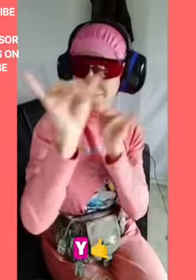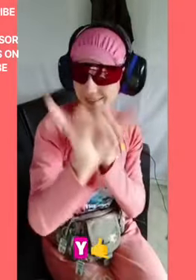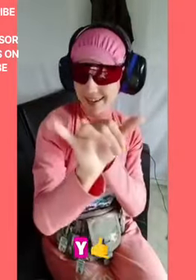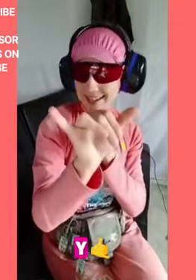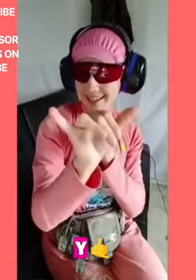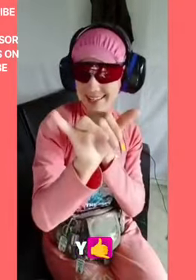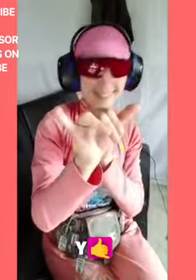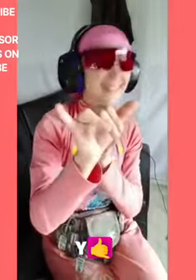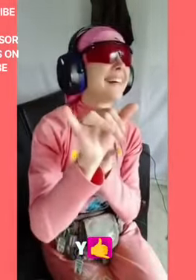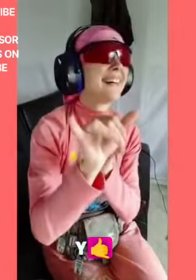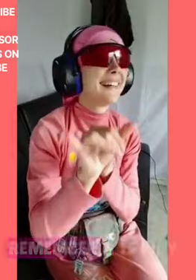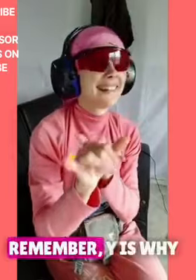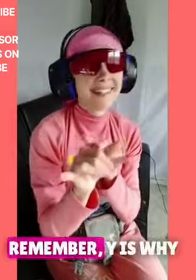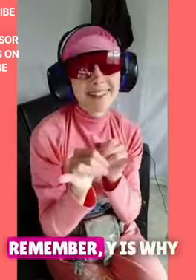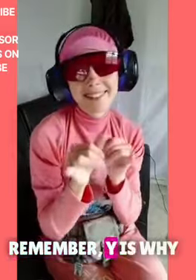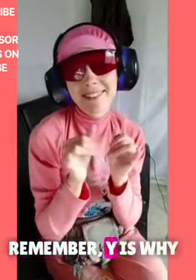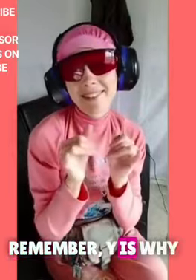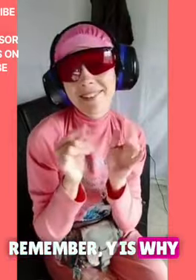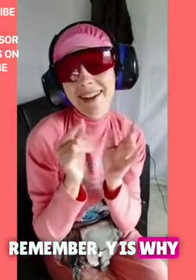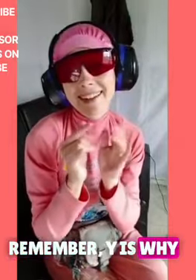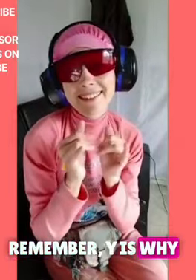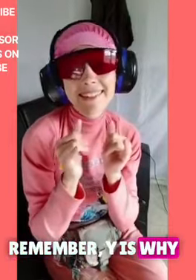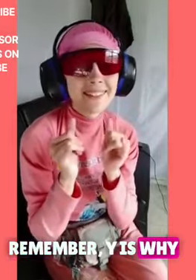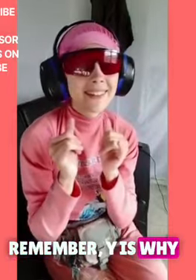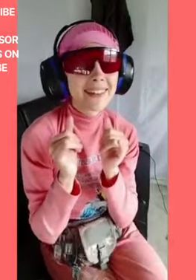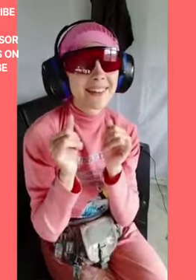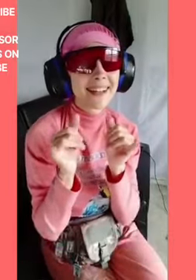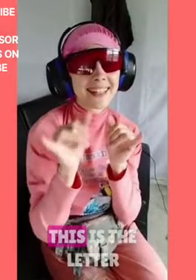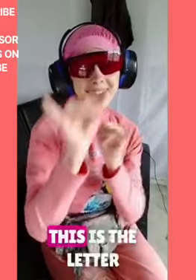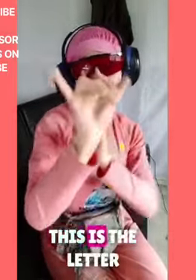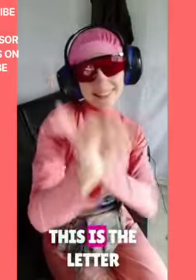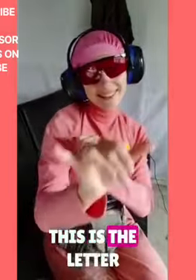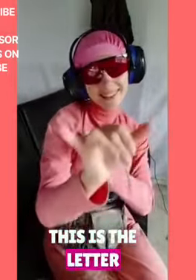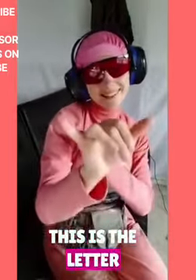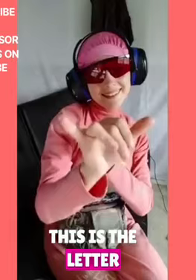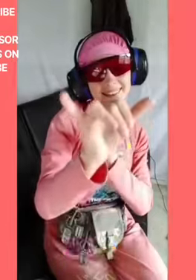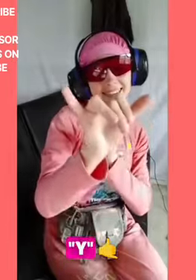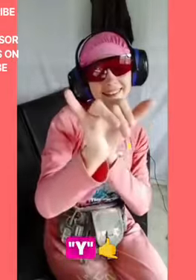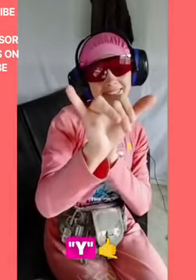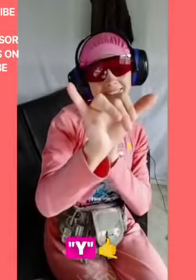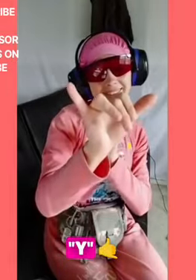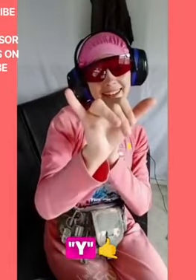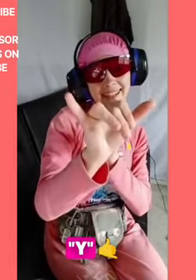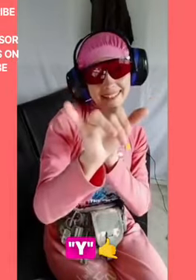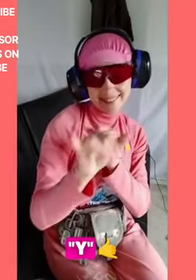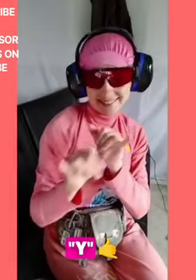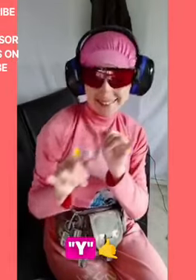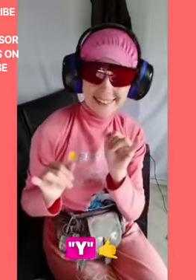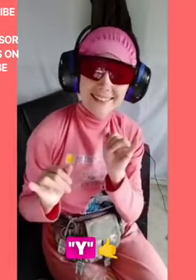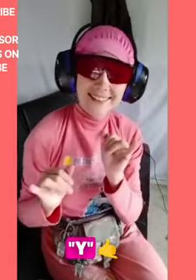Y. Remember, Y is W-H-Y. This is the letter Y.